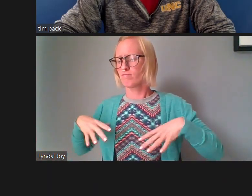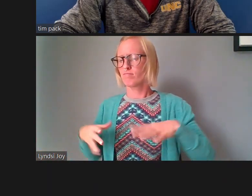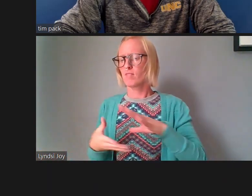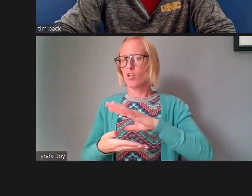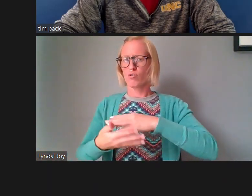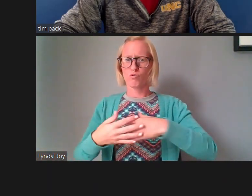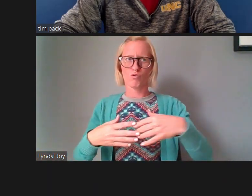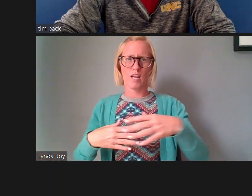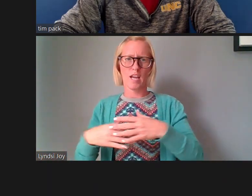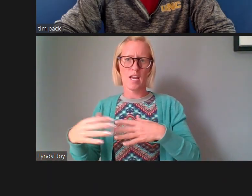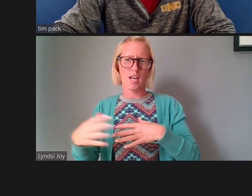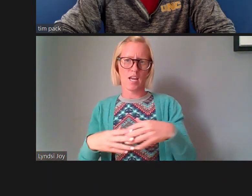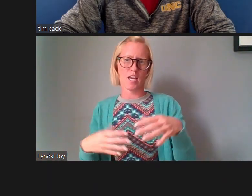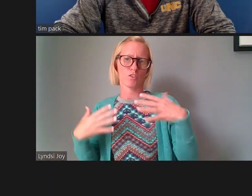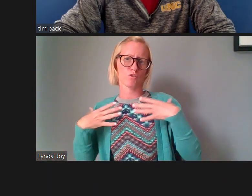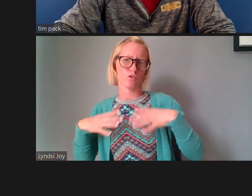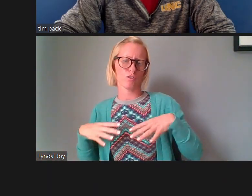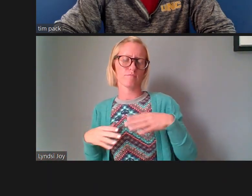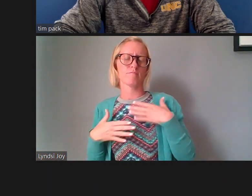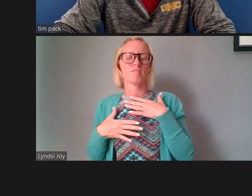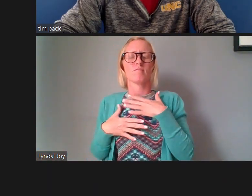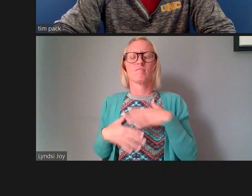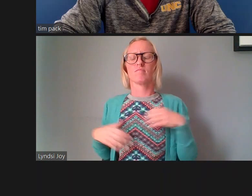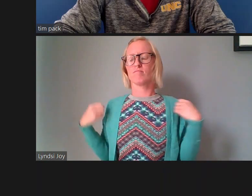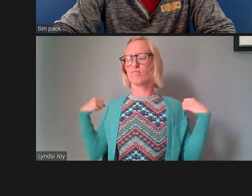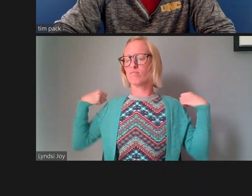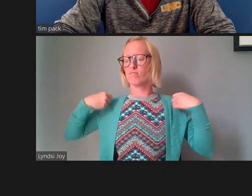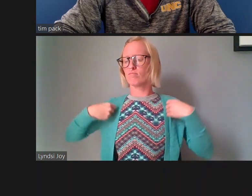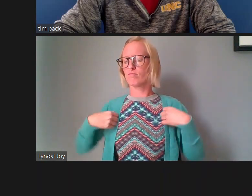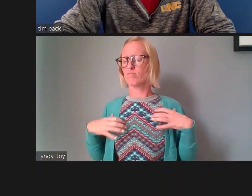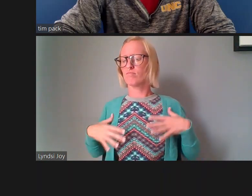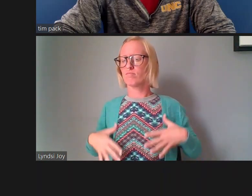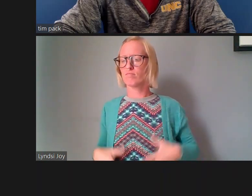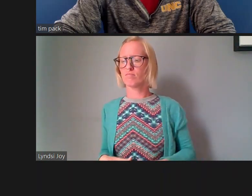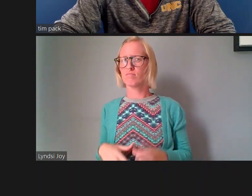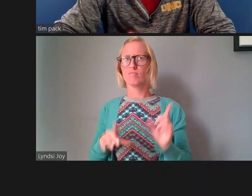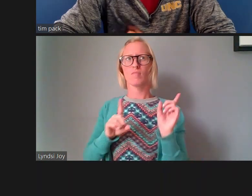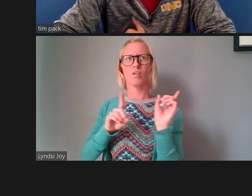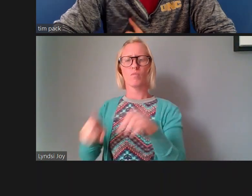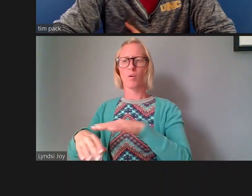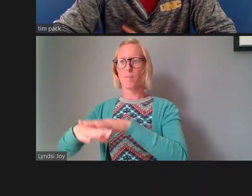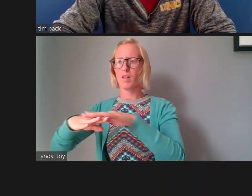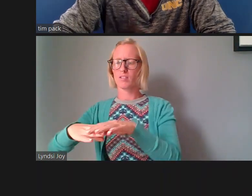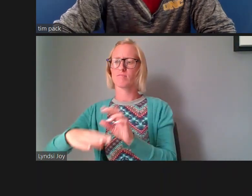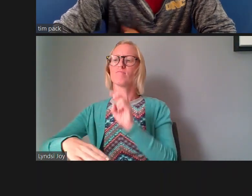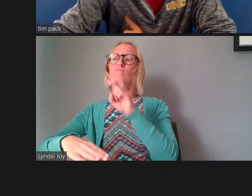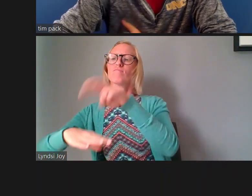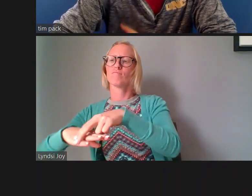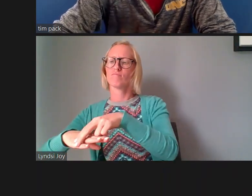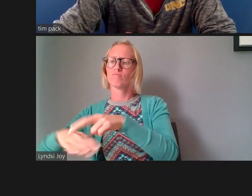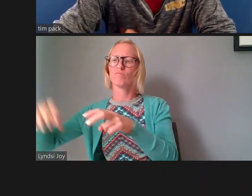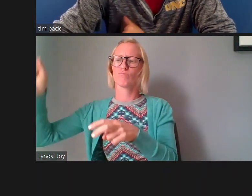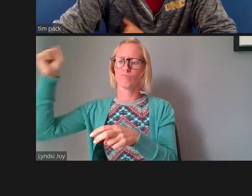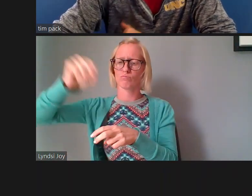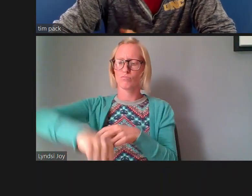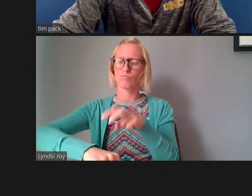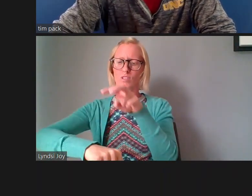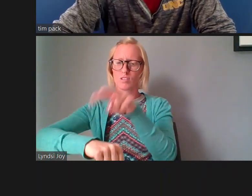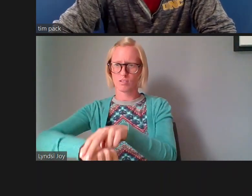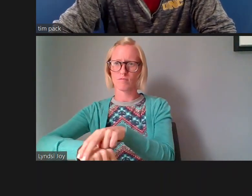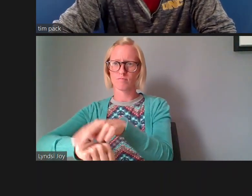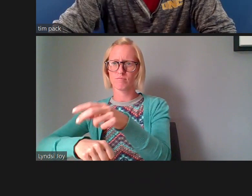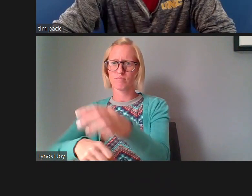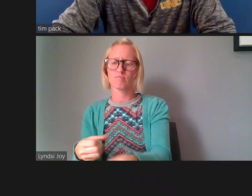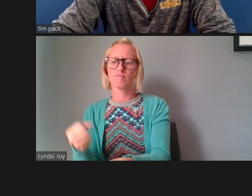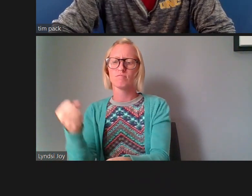pleasing. Then he climbed the edge of the platform and sat in the green shade on a convenient trunk. Piggy hauled himself up,